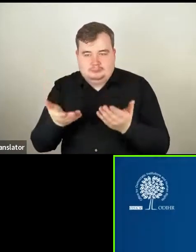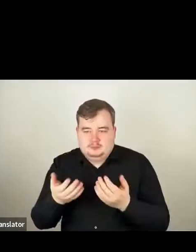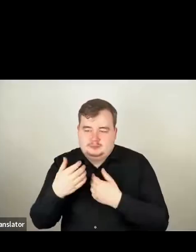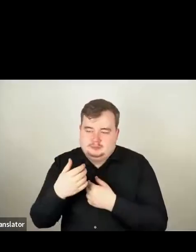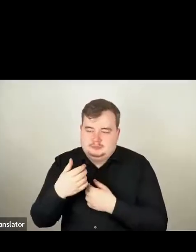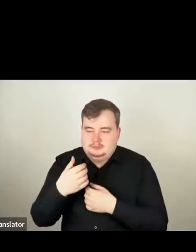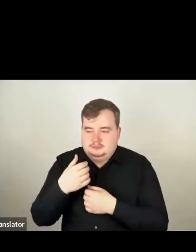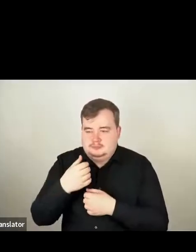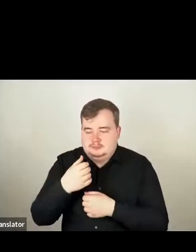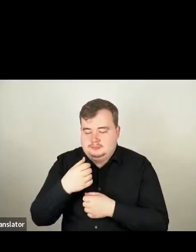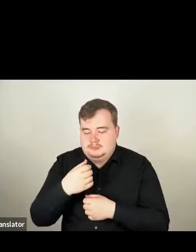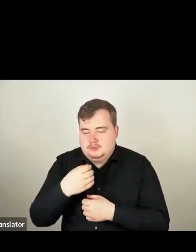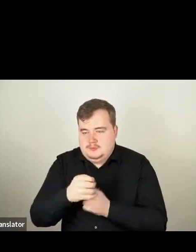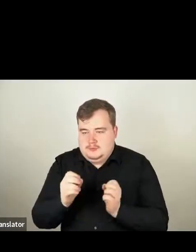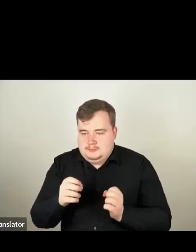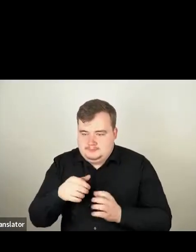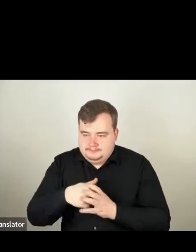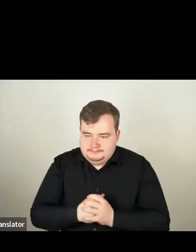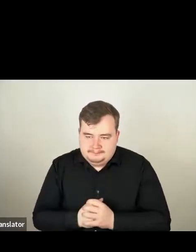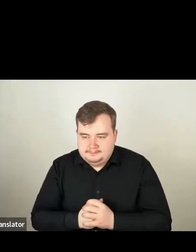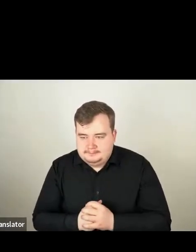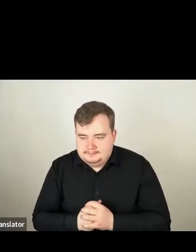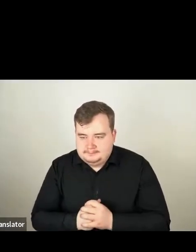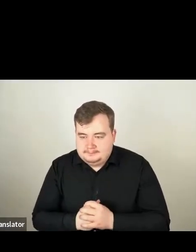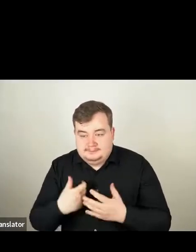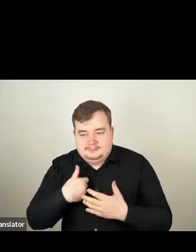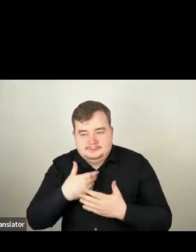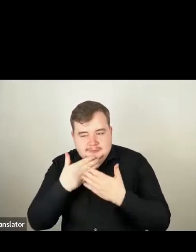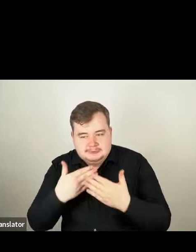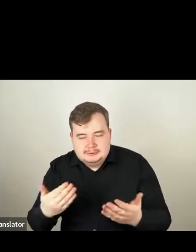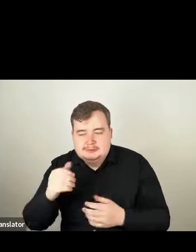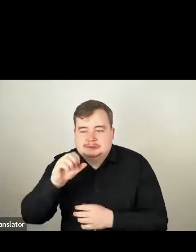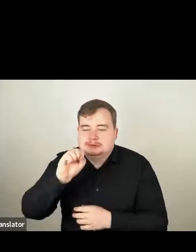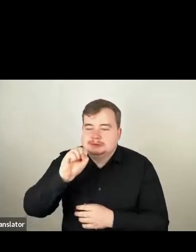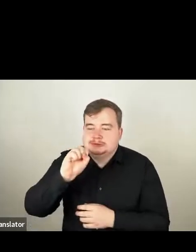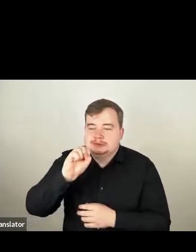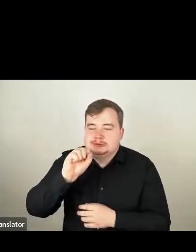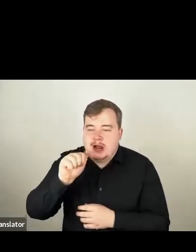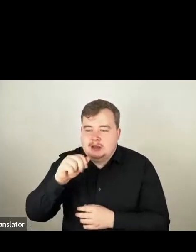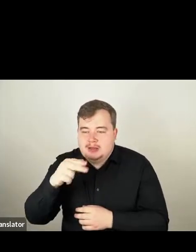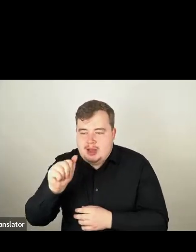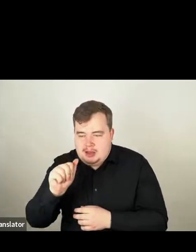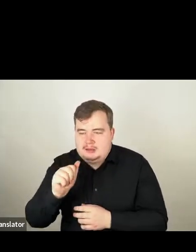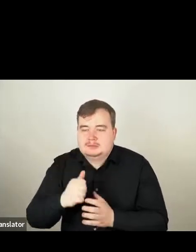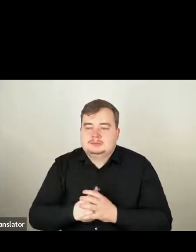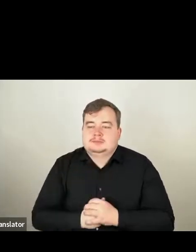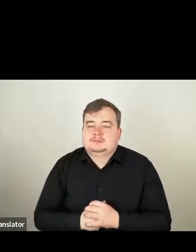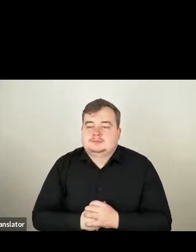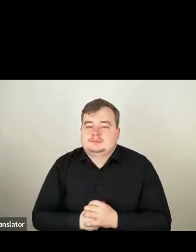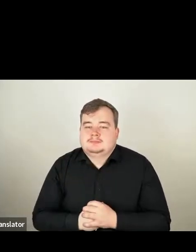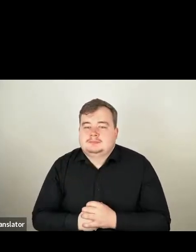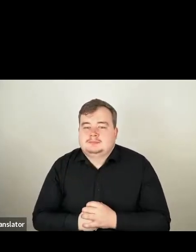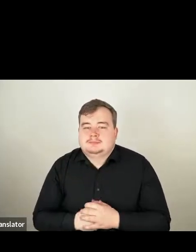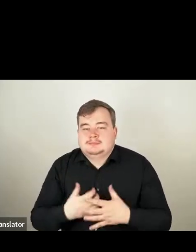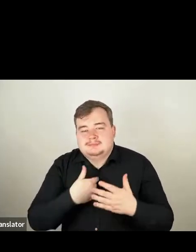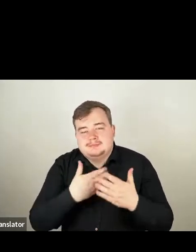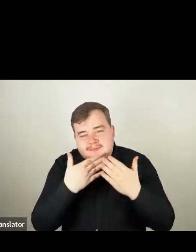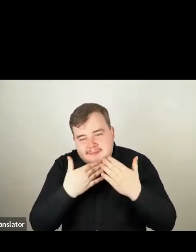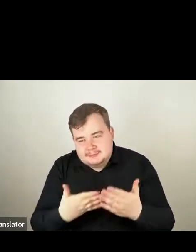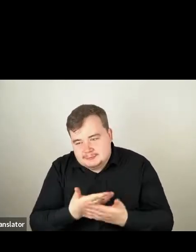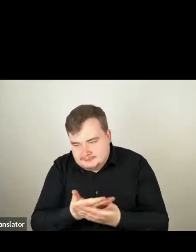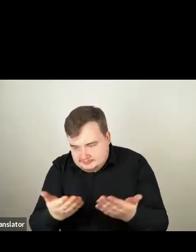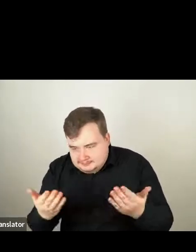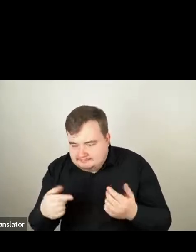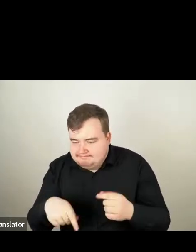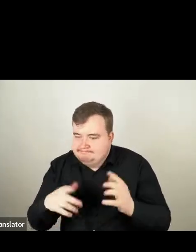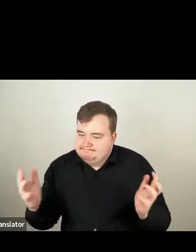Thank you very much, Sasha. I really see that the expectations have grown. Thank you for this, and thank you for setting it so